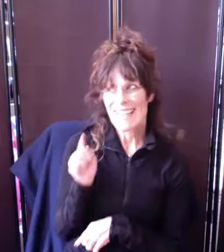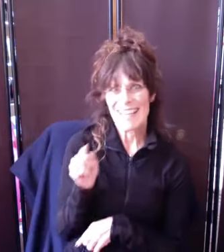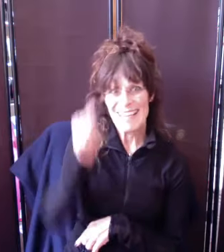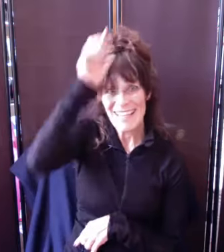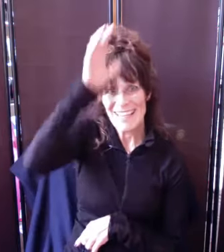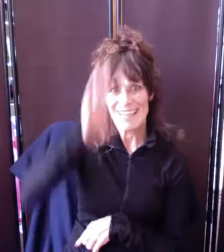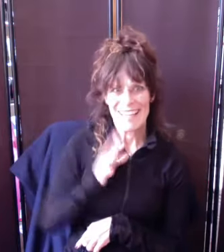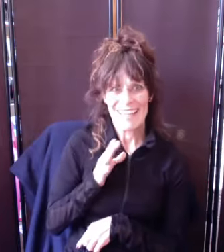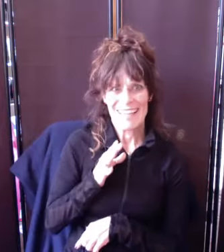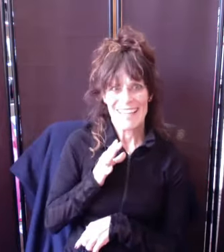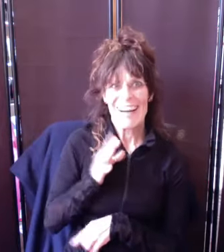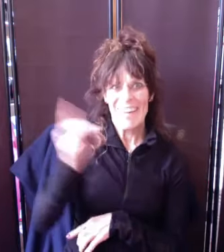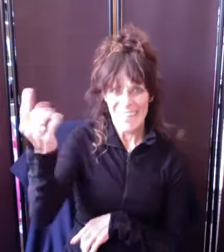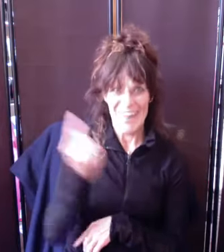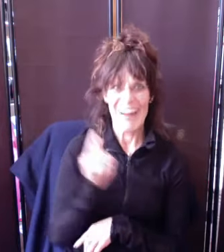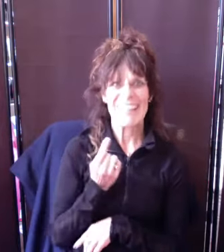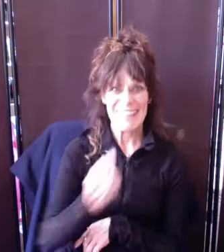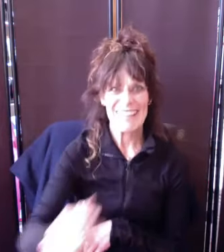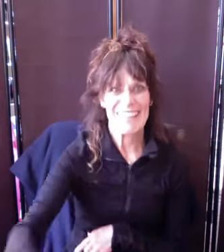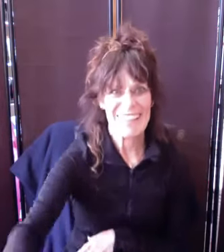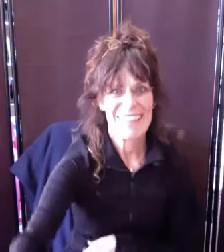ever experienced feeling like God must love me because